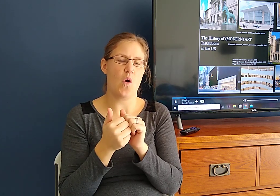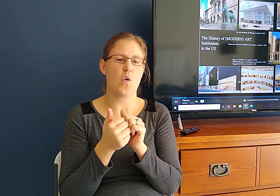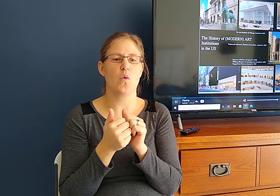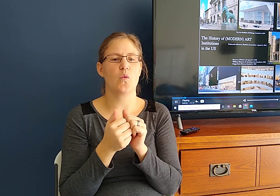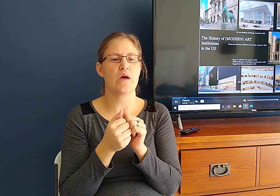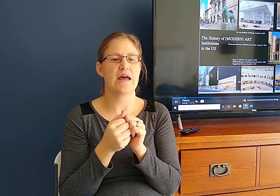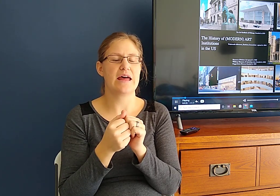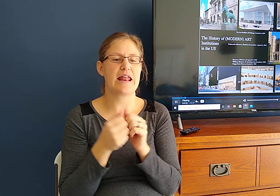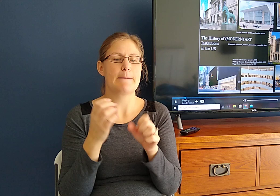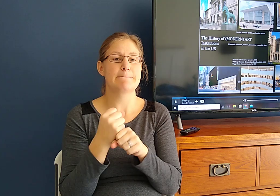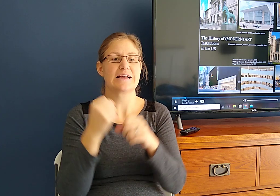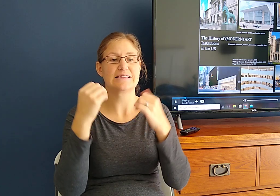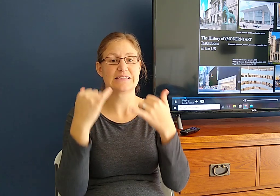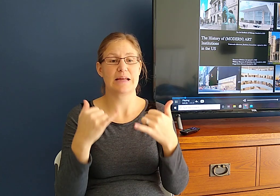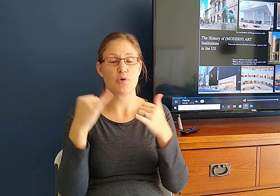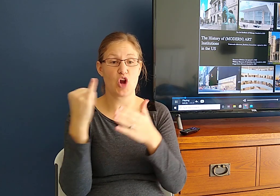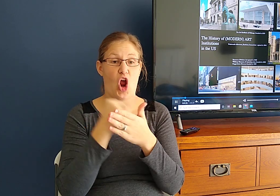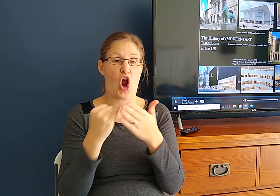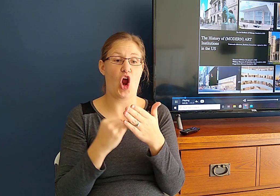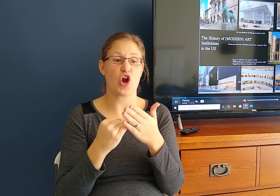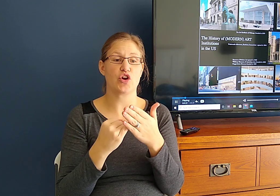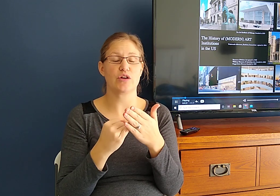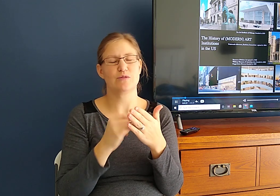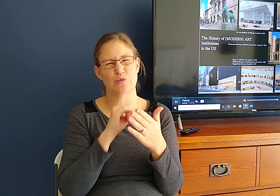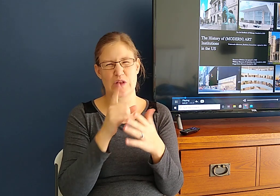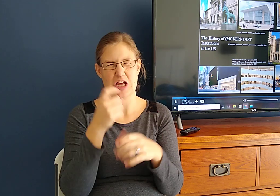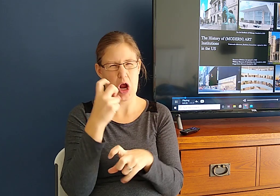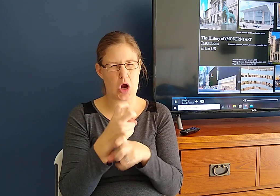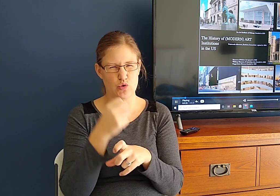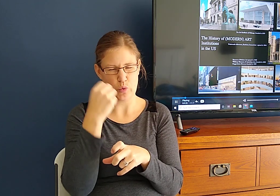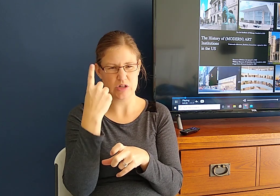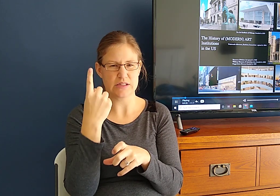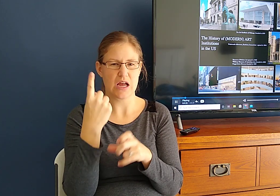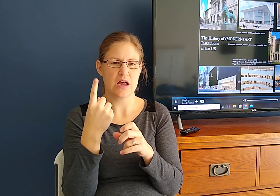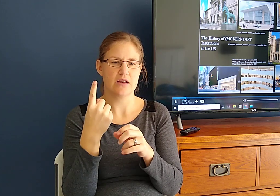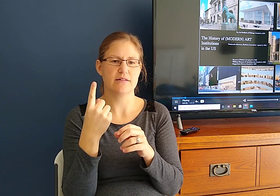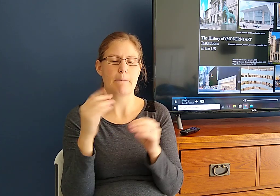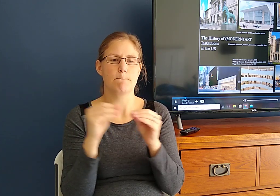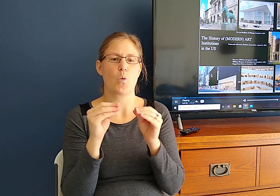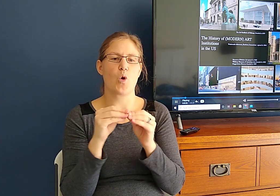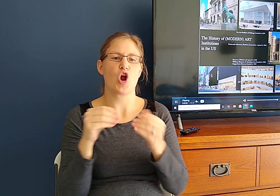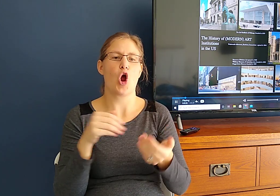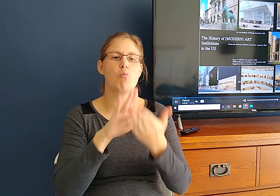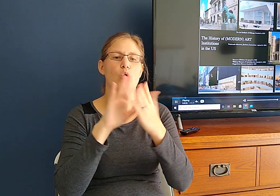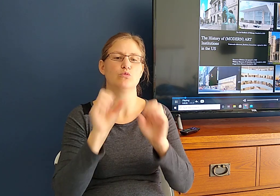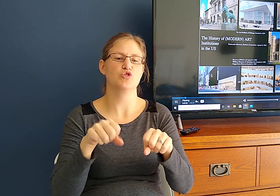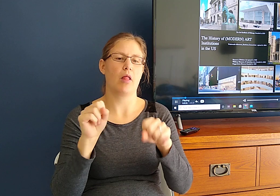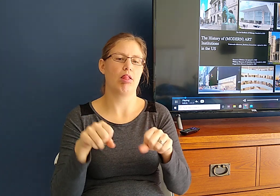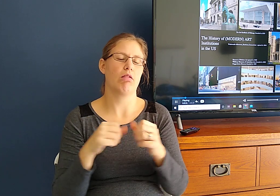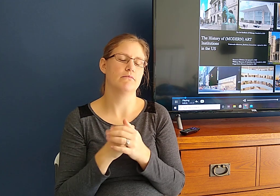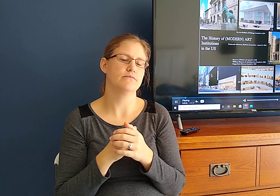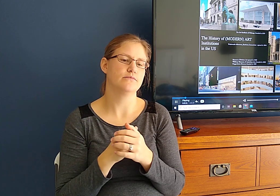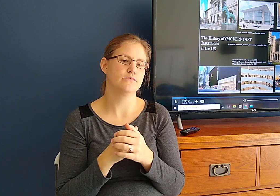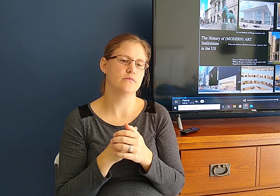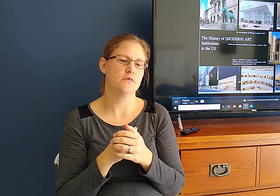makes contemporary art, which is especially hard to understand, approachable. The U.S.'s first museum